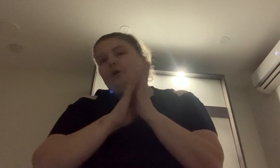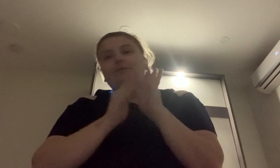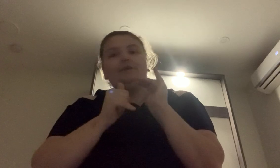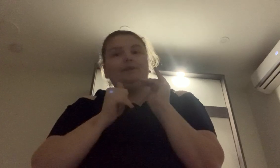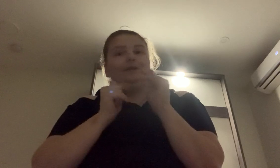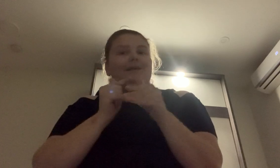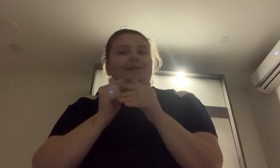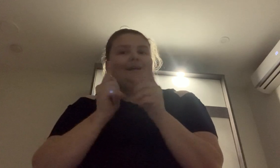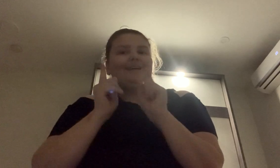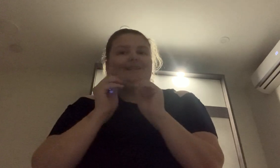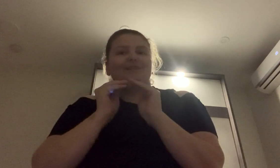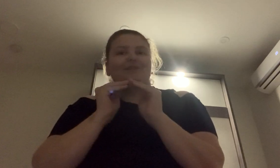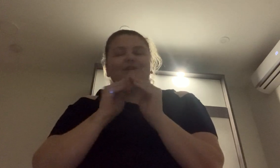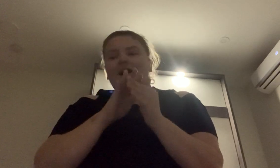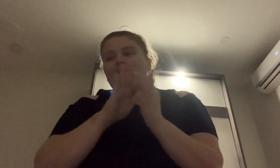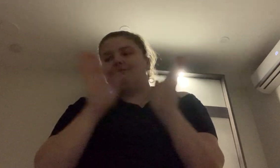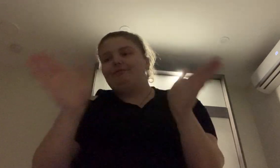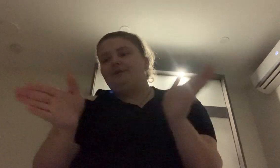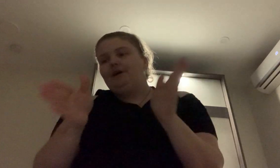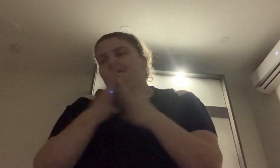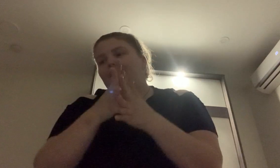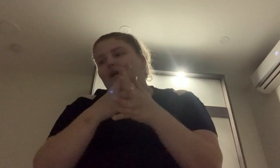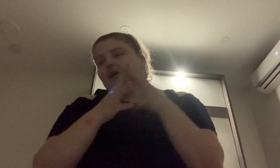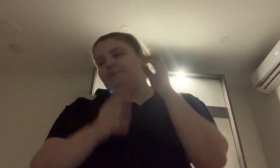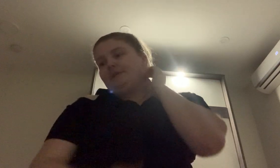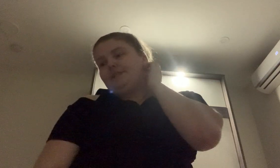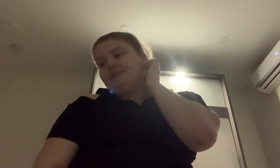hopefully then I can have a yes to